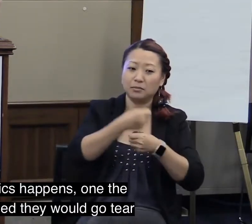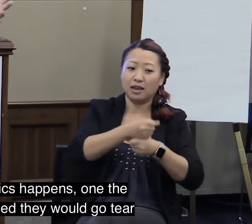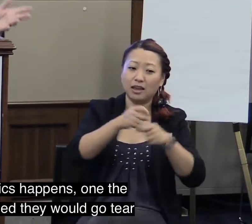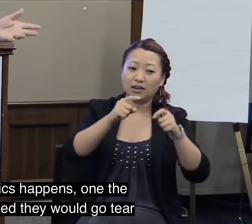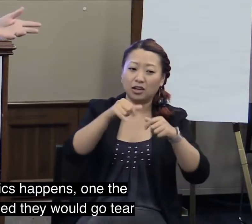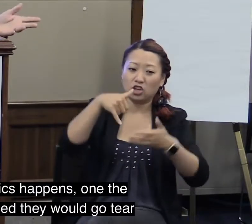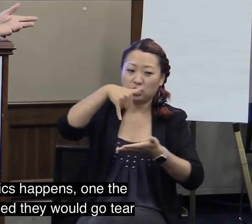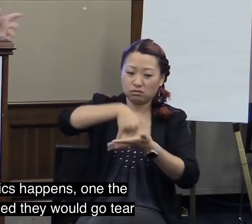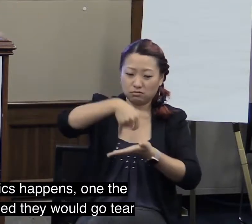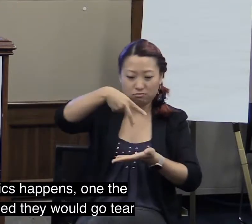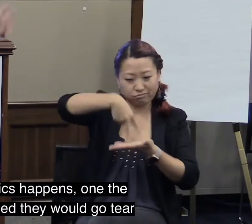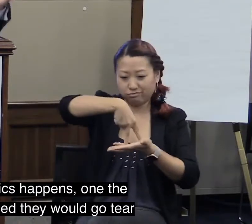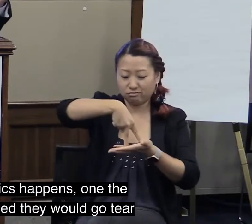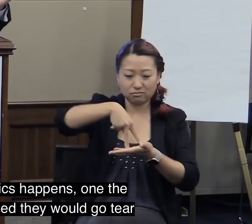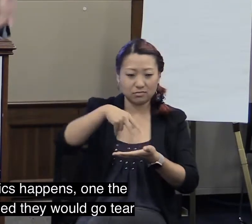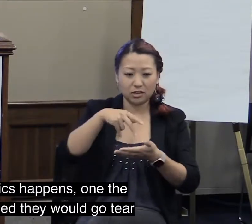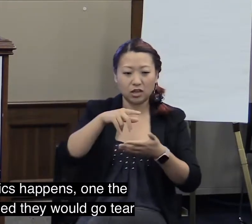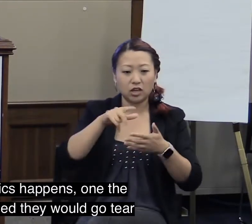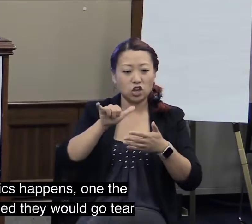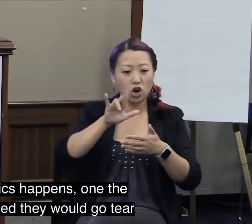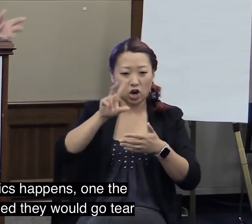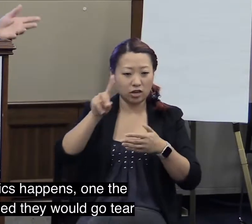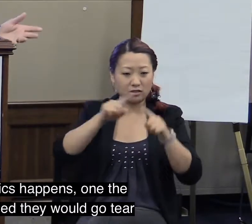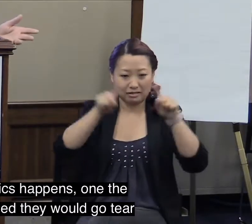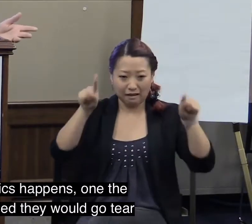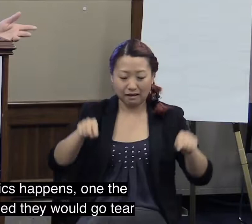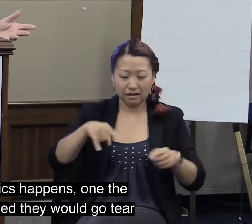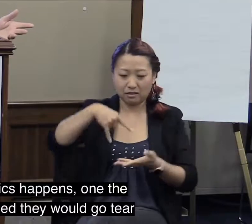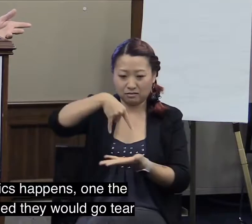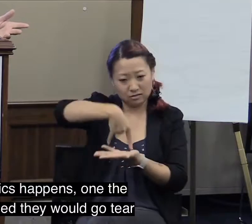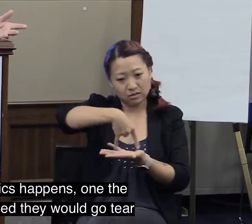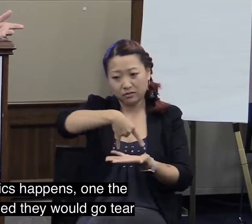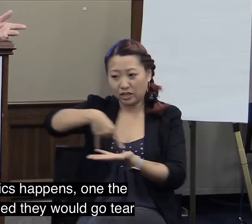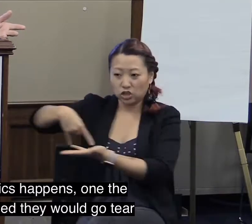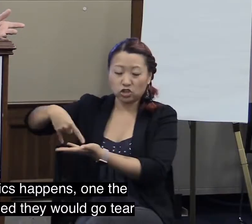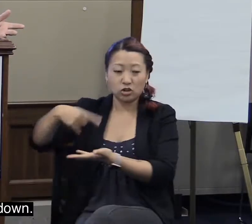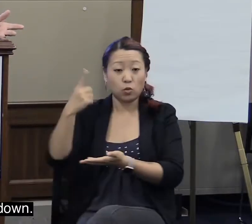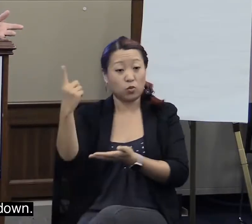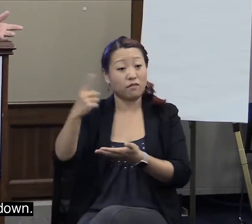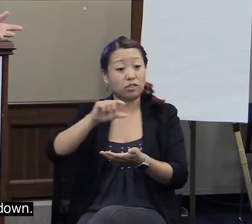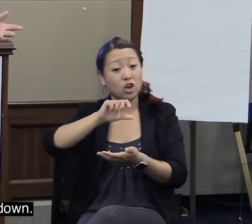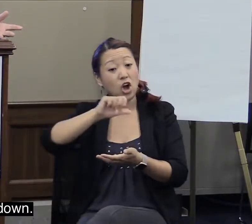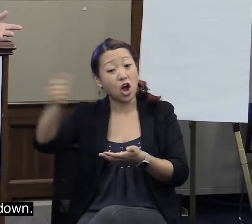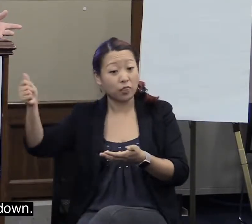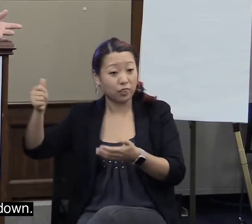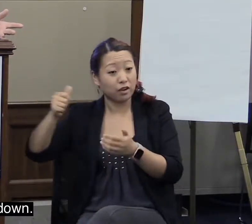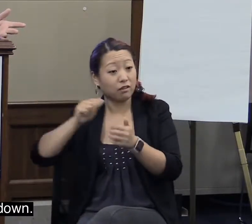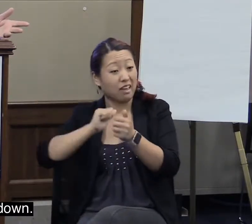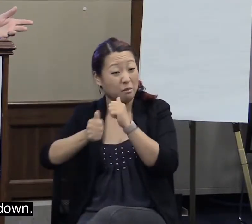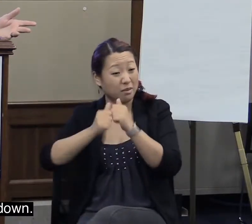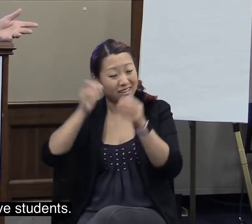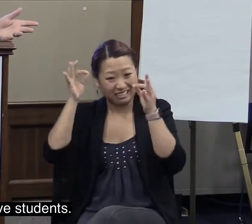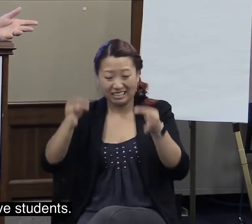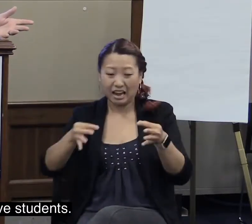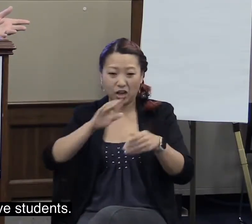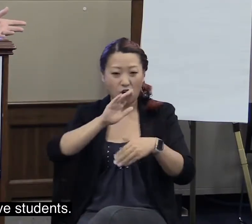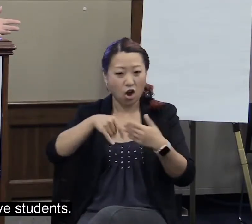And then, regrettably, politics happens. One of the other campaigns decided that they would go tear them down.